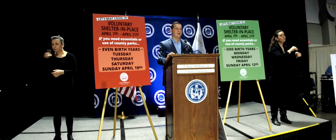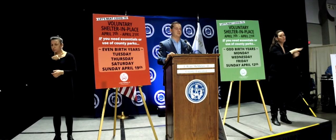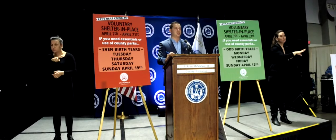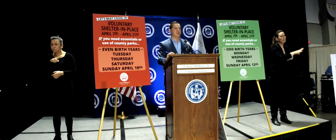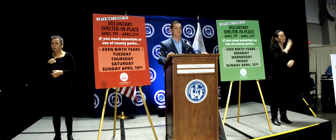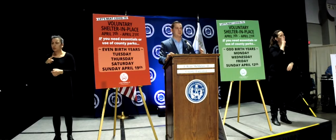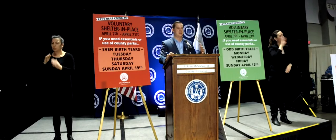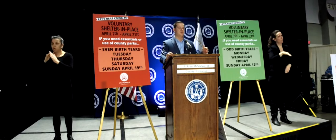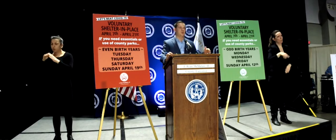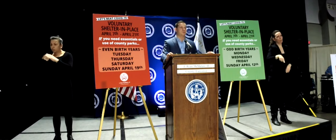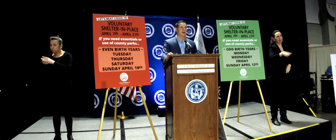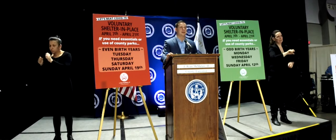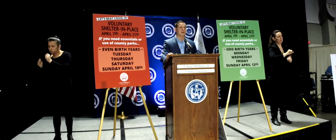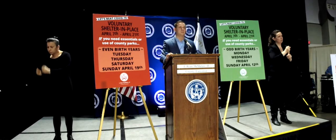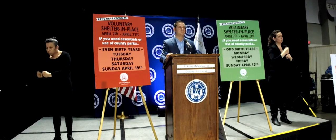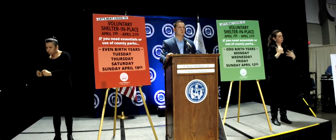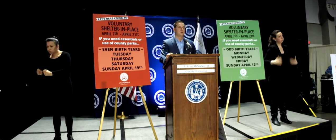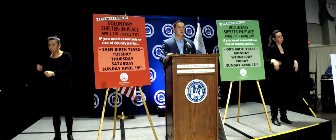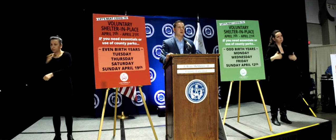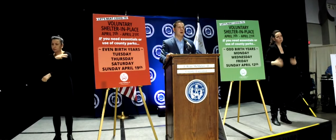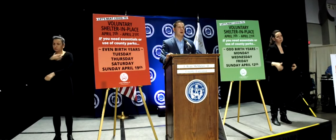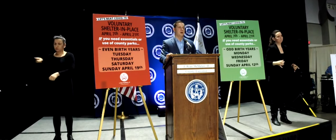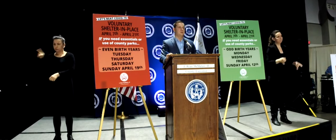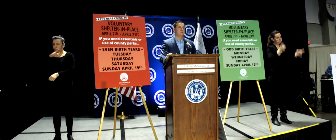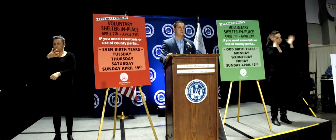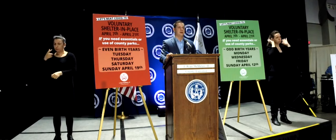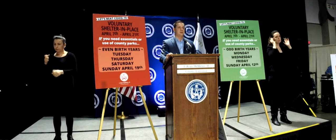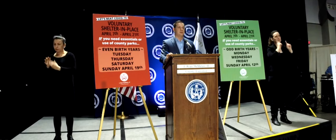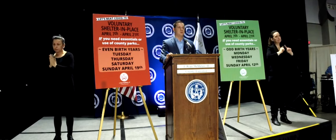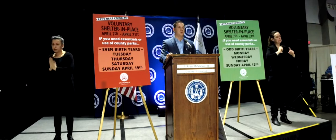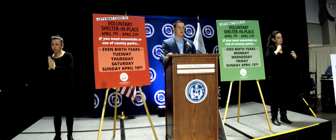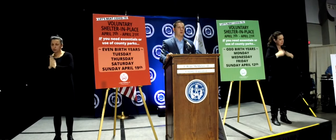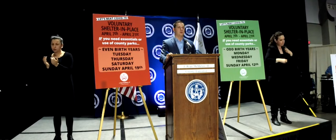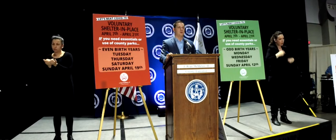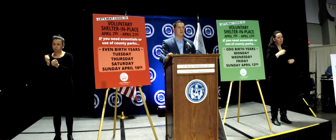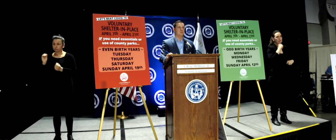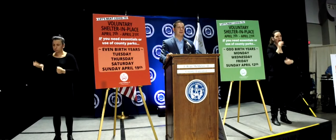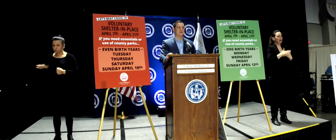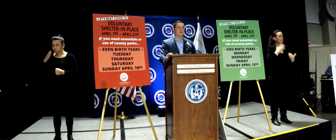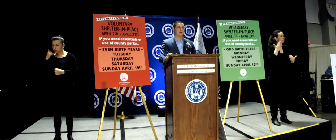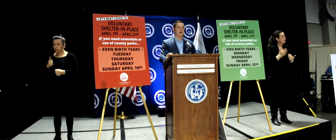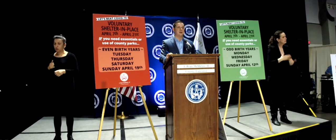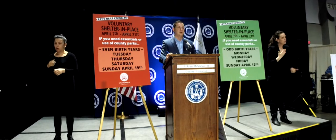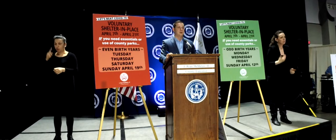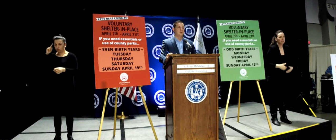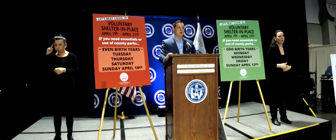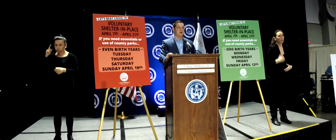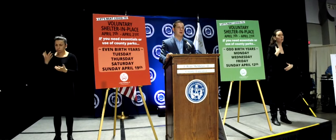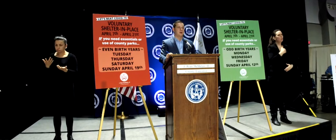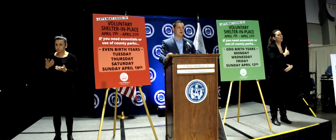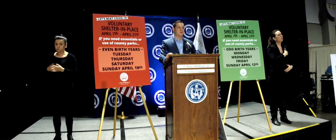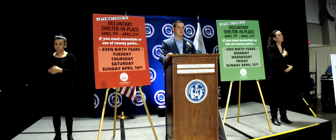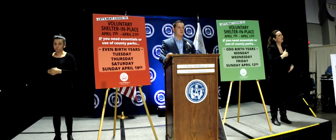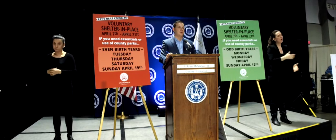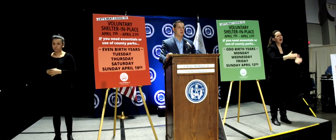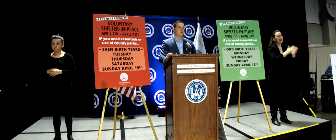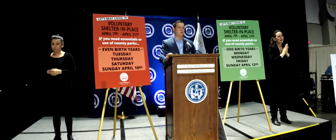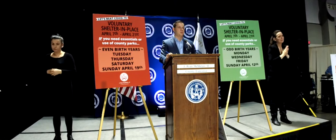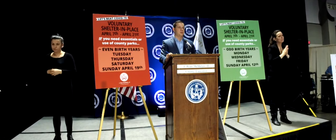and we ask to change behavior. I get it. My email's been one way. You've all been venting today. But if other